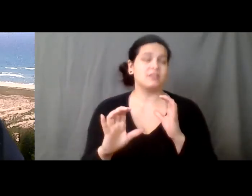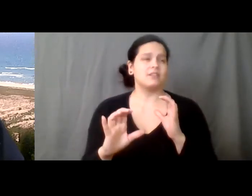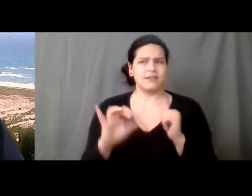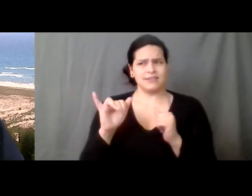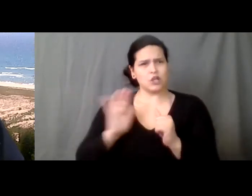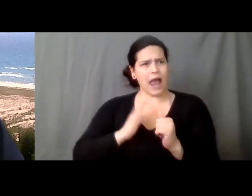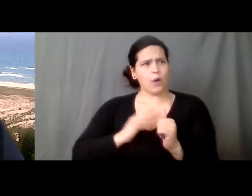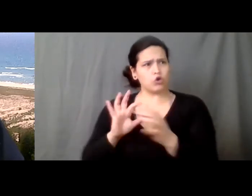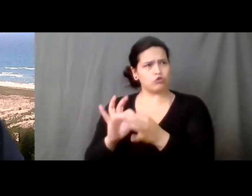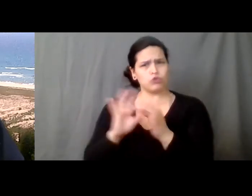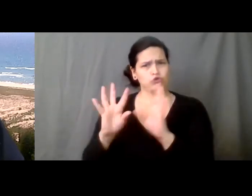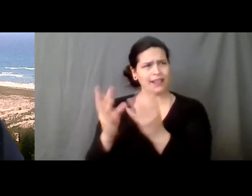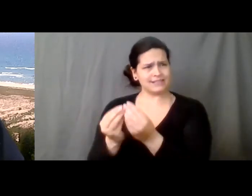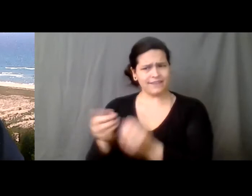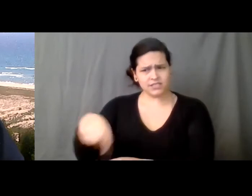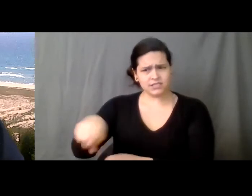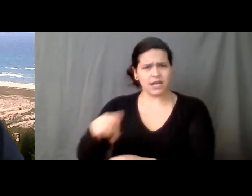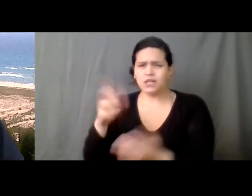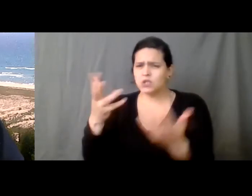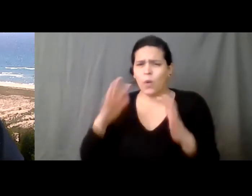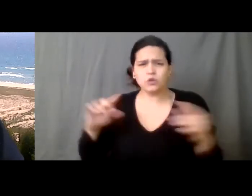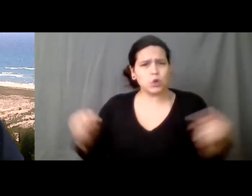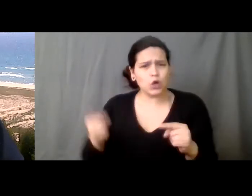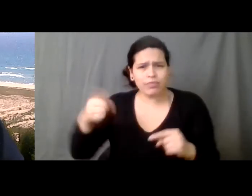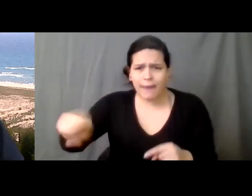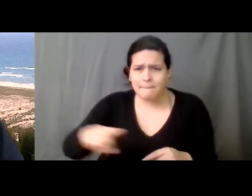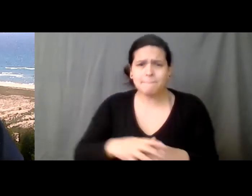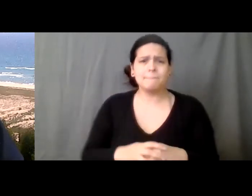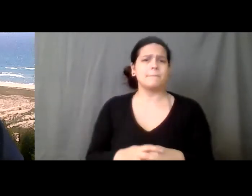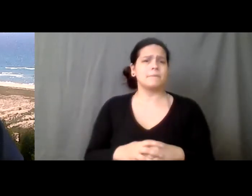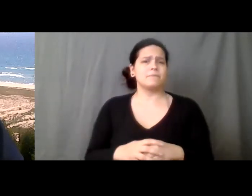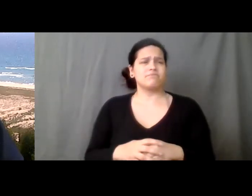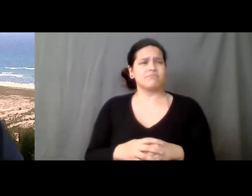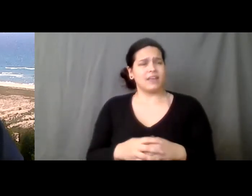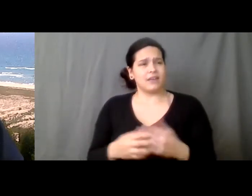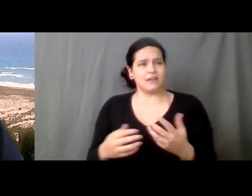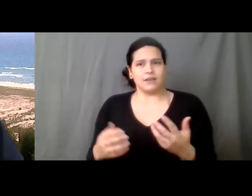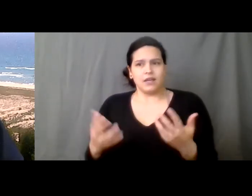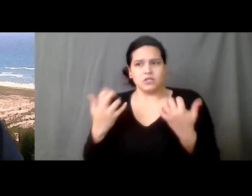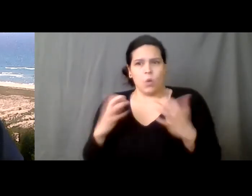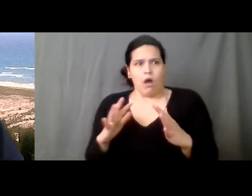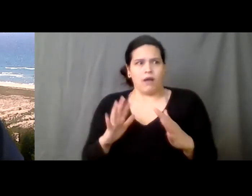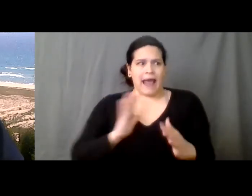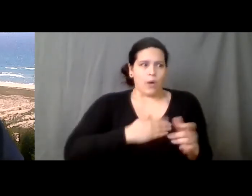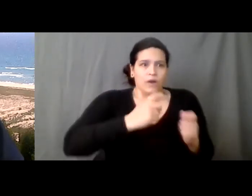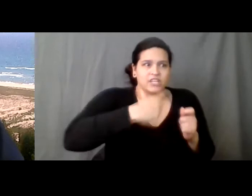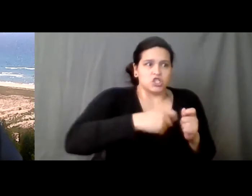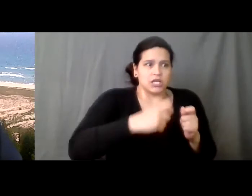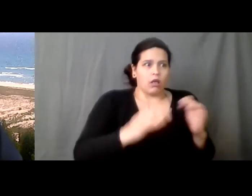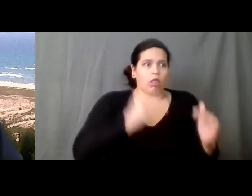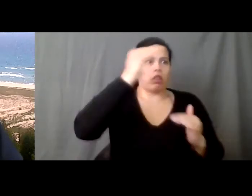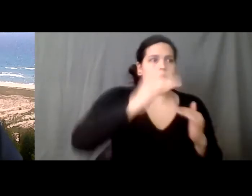relatives, and we don't want to do things that cause them harm and cause them to no longer be able to live where they need to live. And